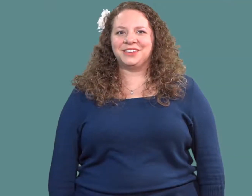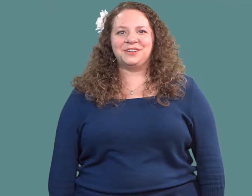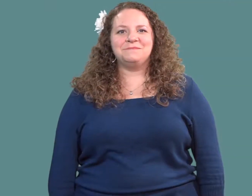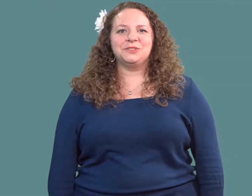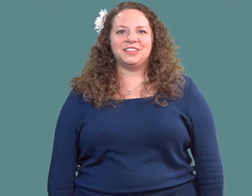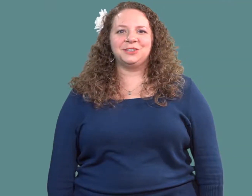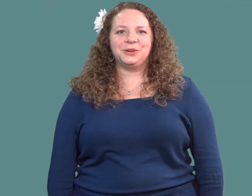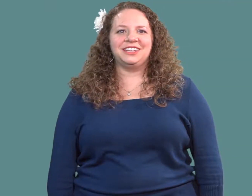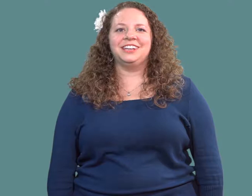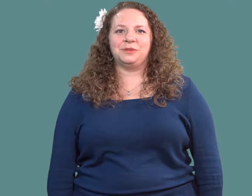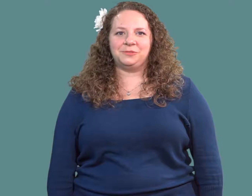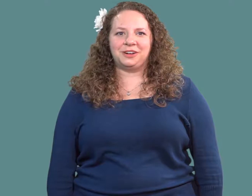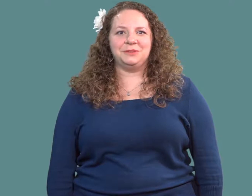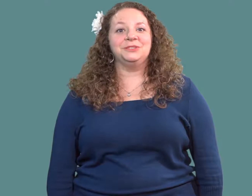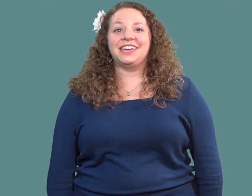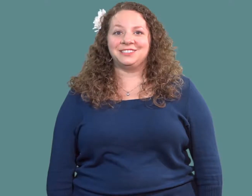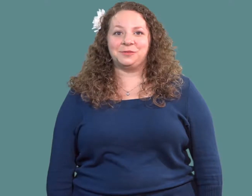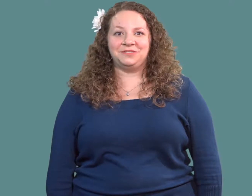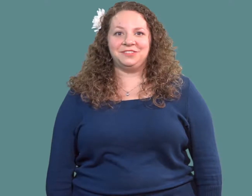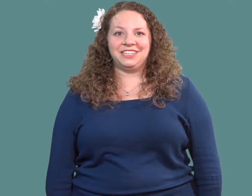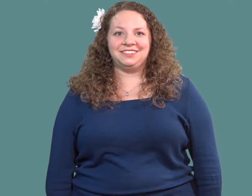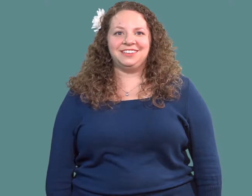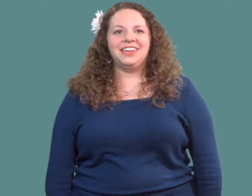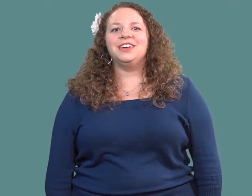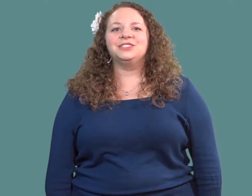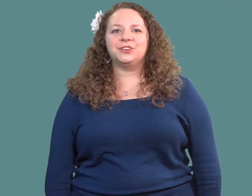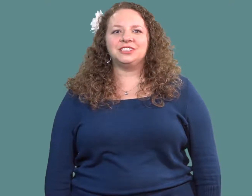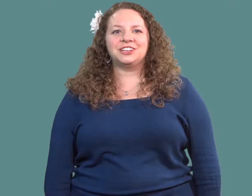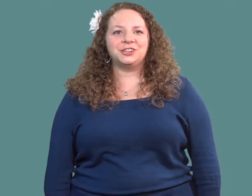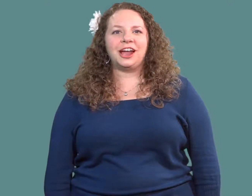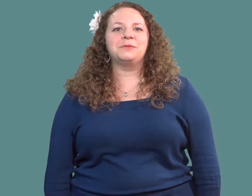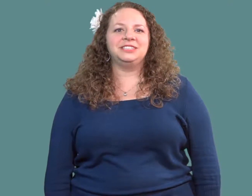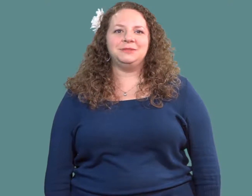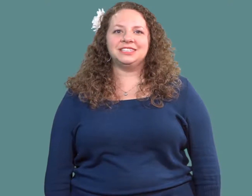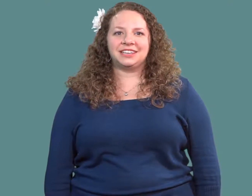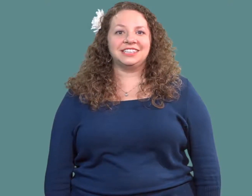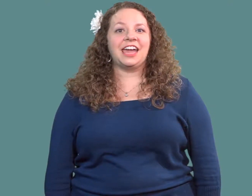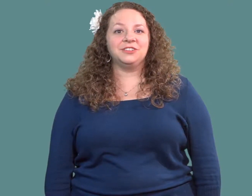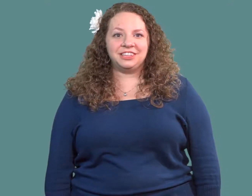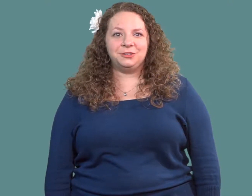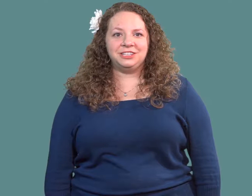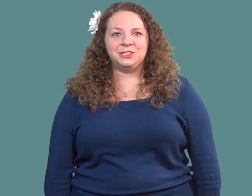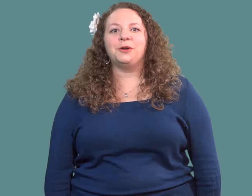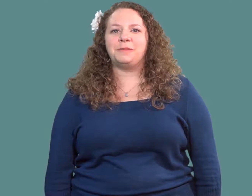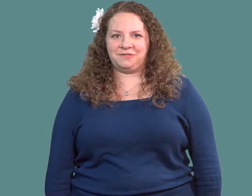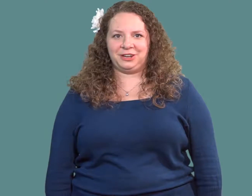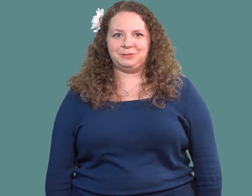Hello, I'm Professor Lloyd and I want to welcome you to ASL 115. In this first lecture, I'm going to be discussing everything you need to know about